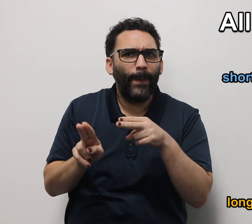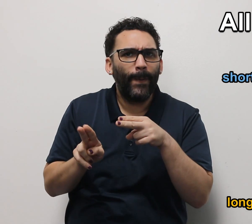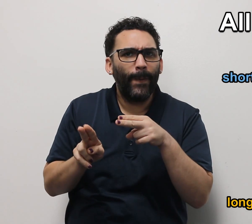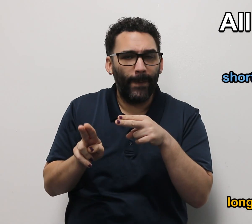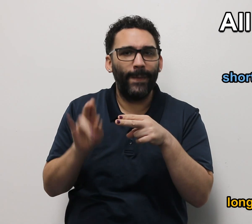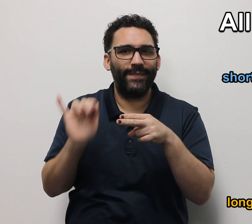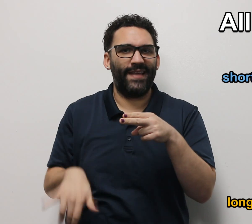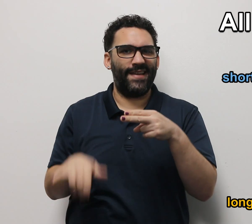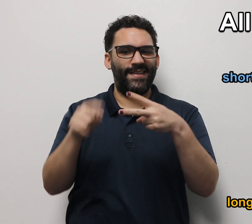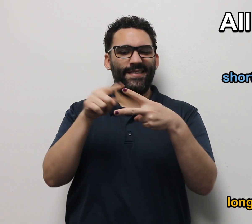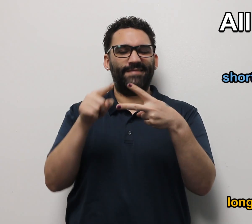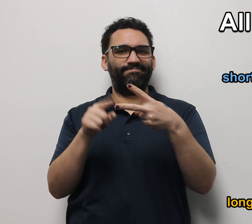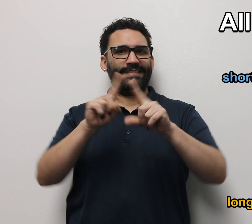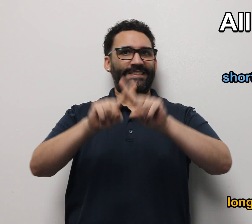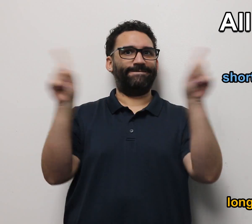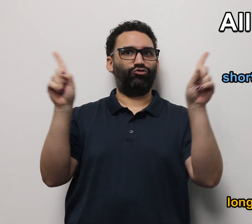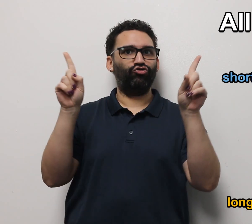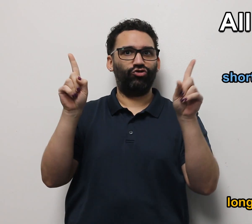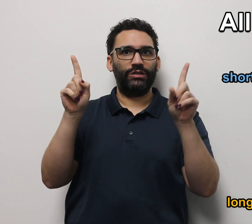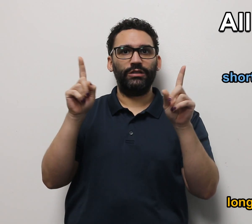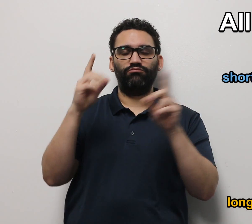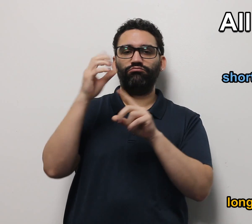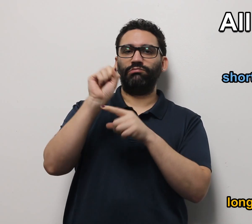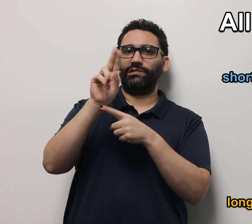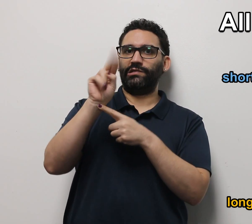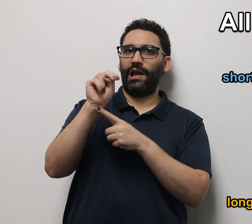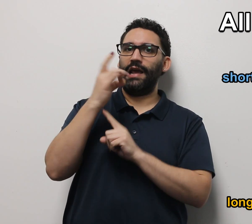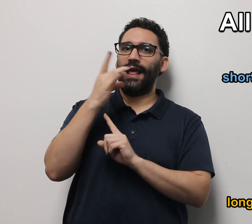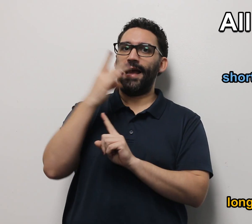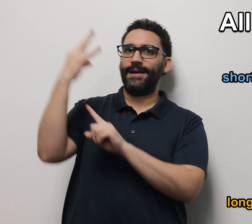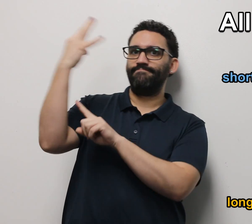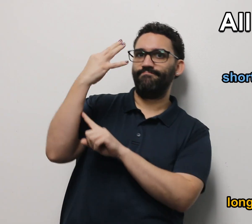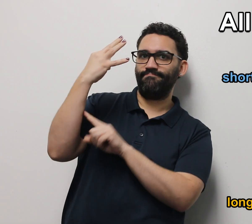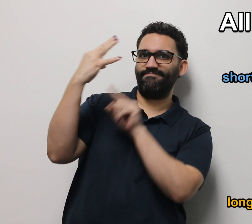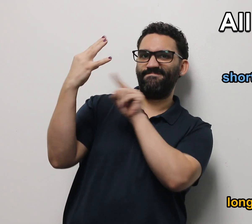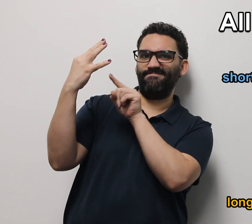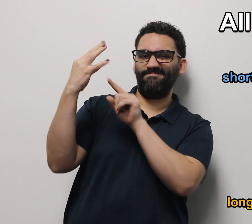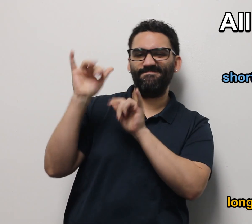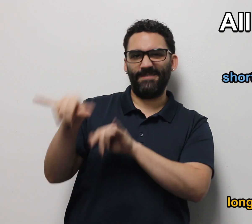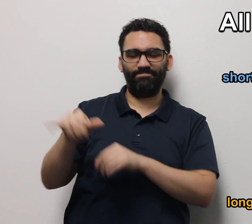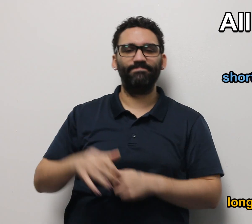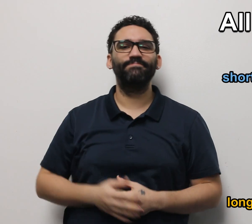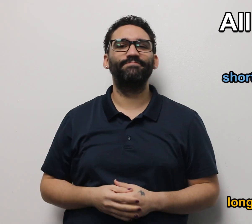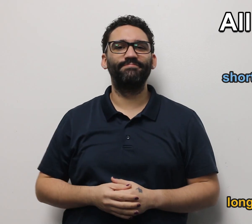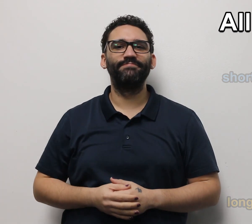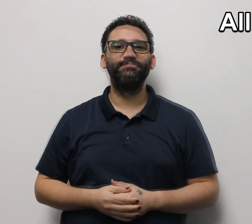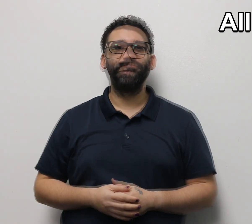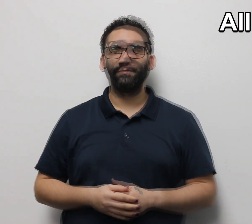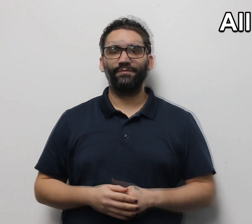depression is experienced when daylight takes up most of the day, leaving room for less nighttime.